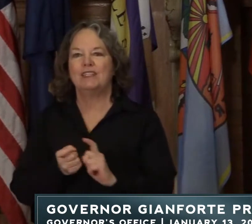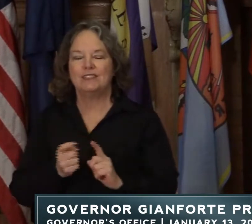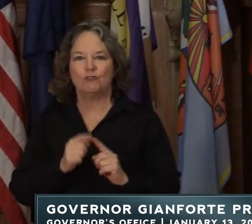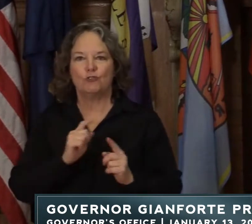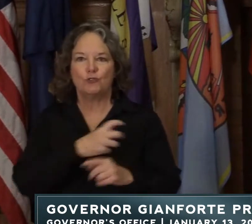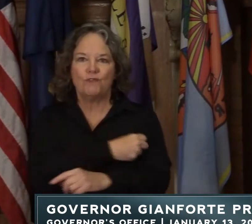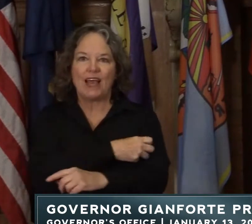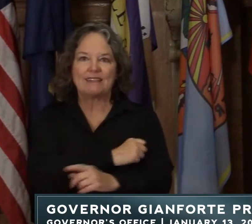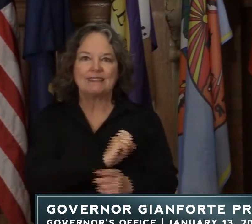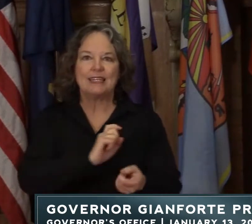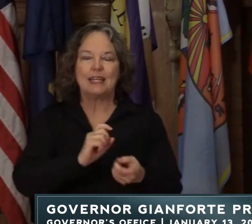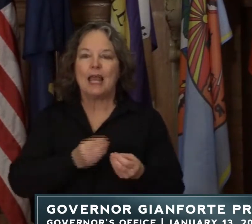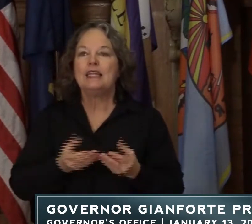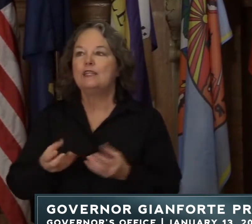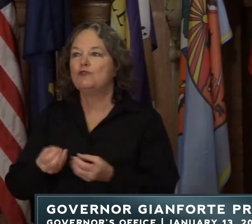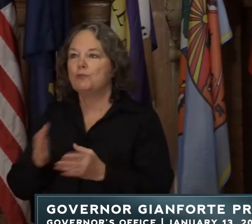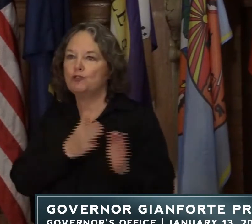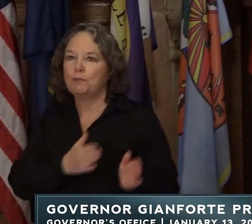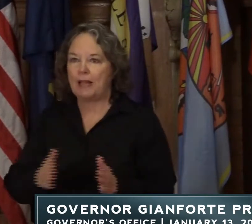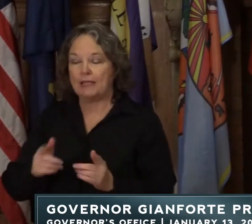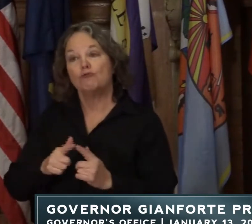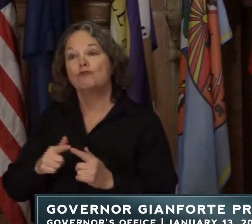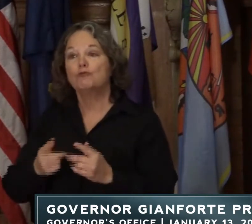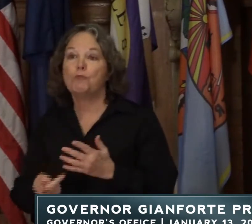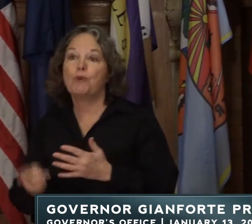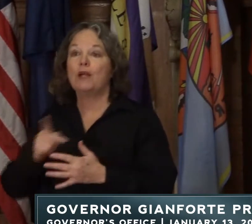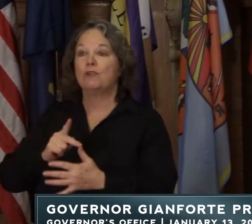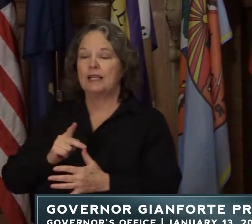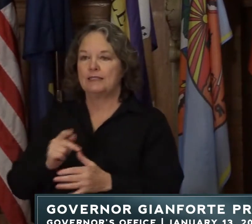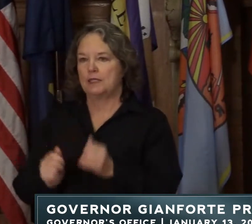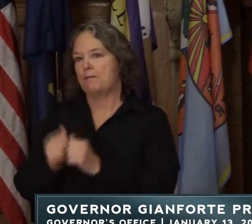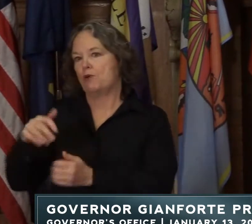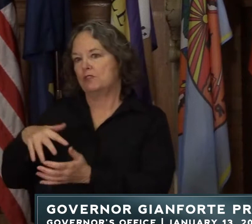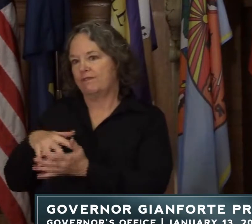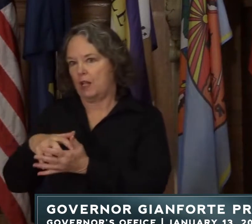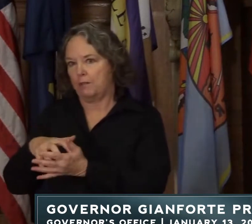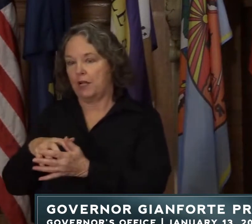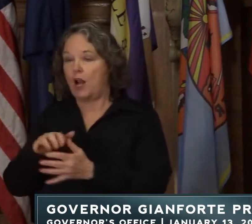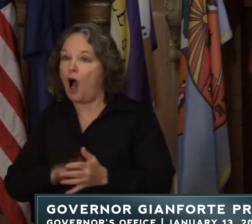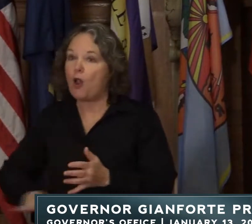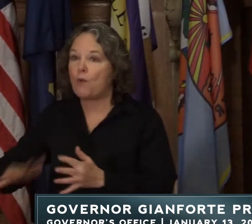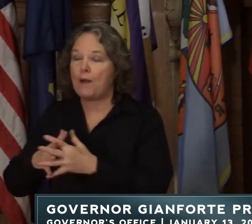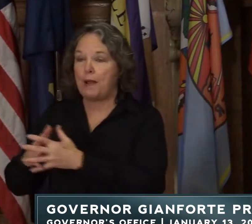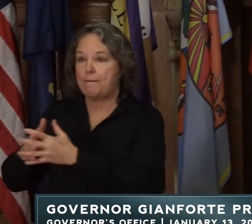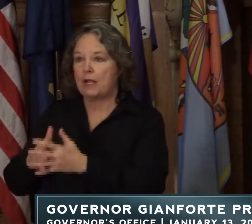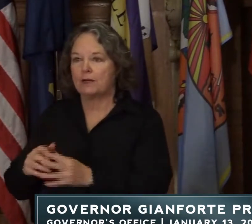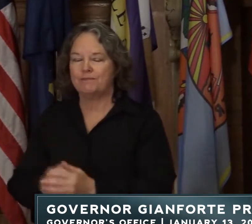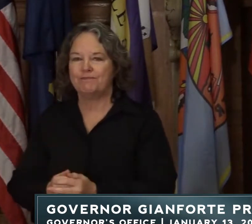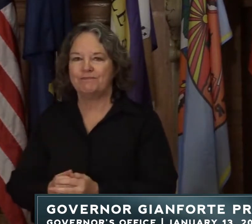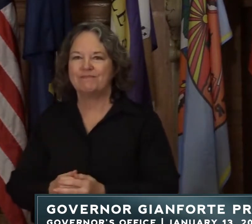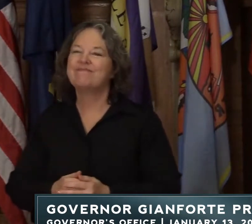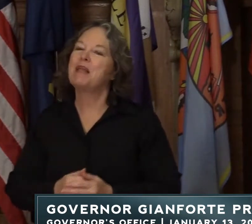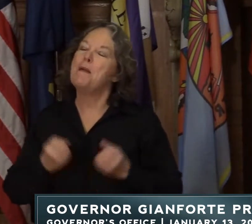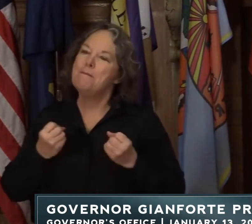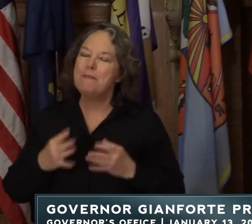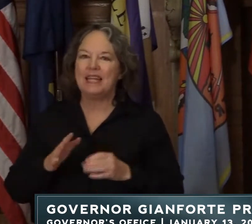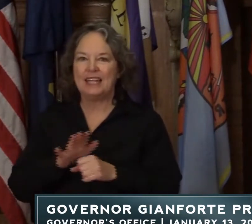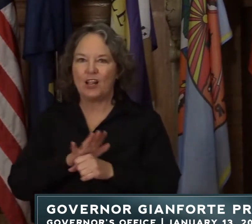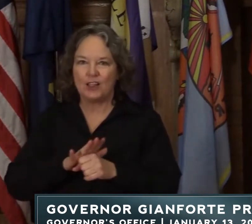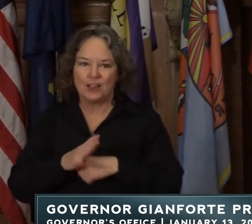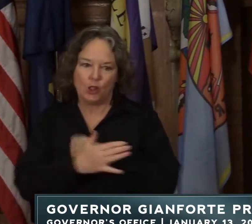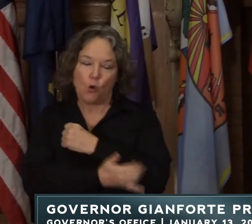plans to prioritize the most vulnerable nationally. I'm encouraged that many localities are prepared